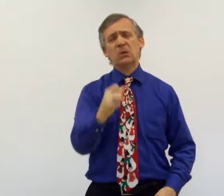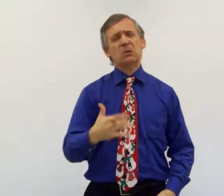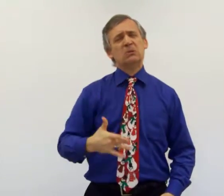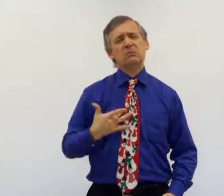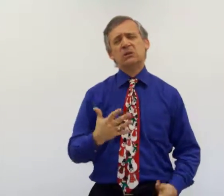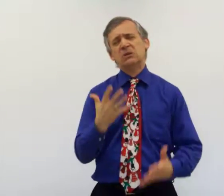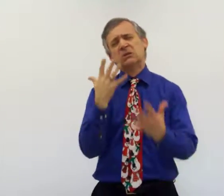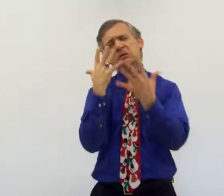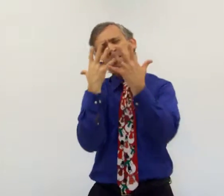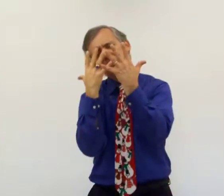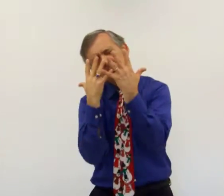listening,